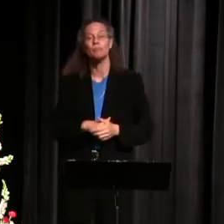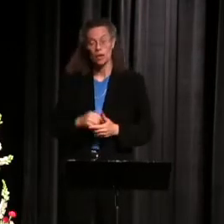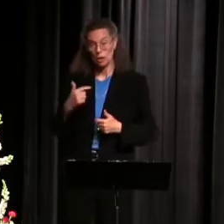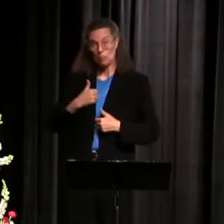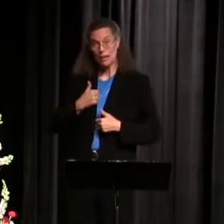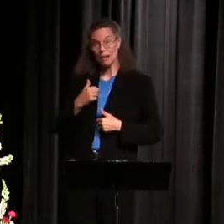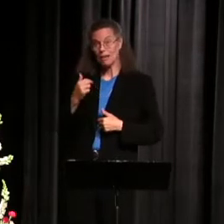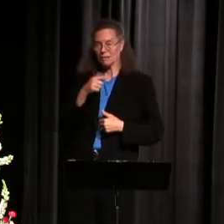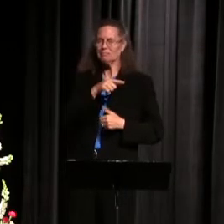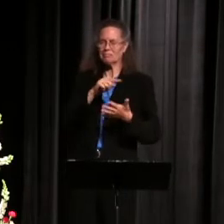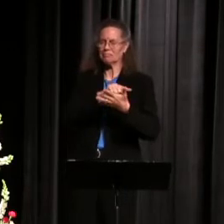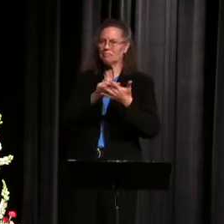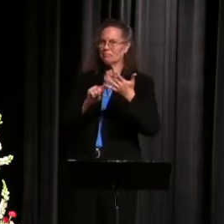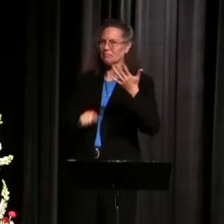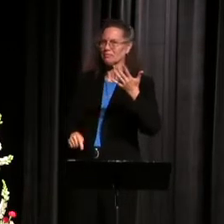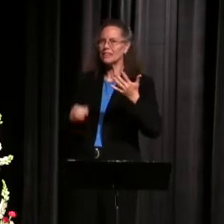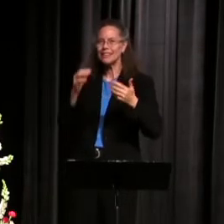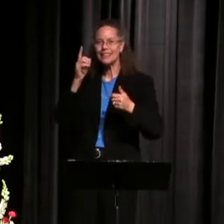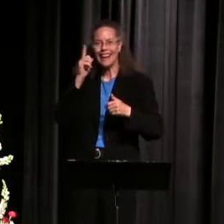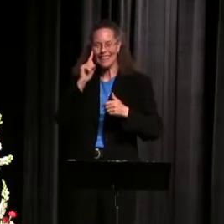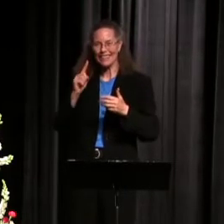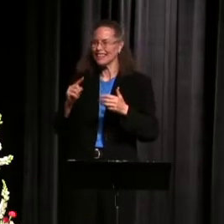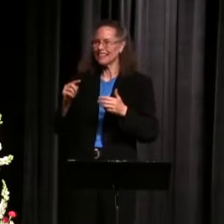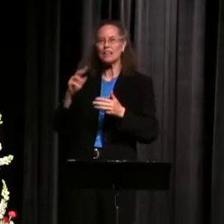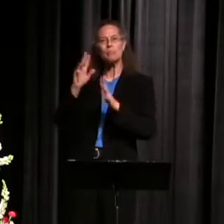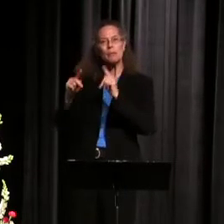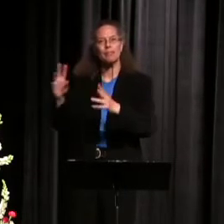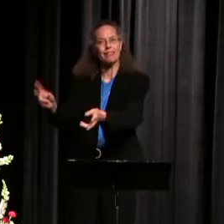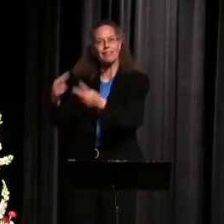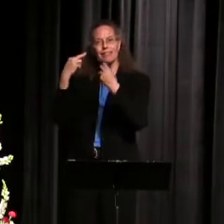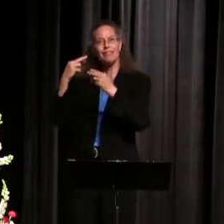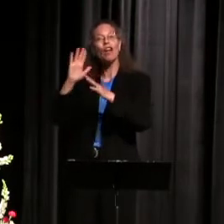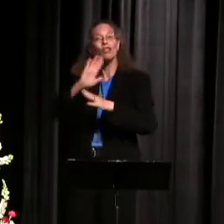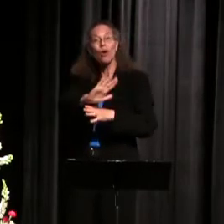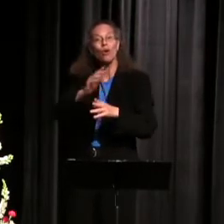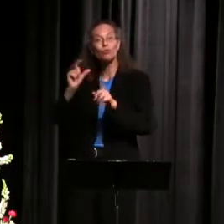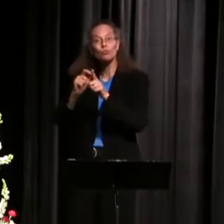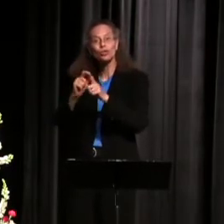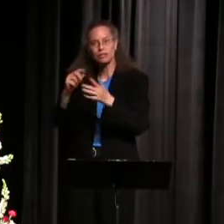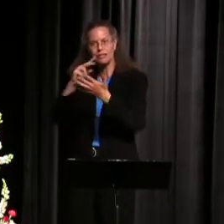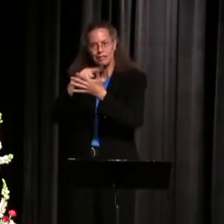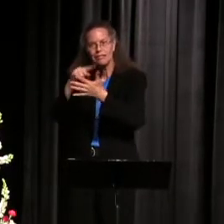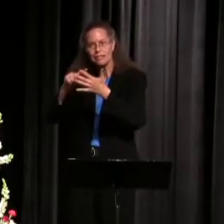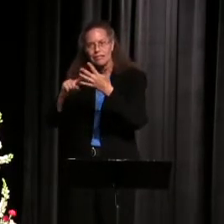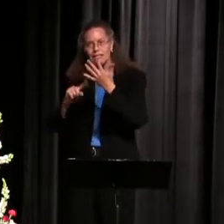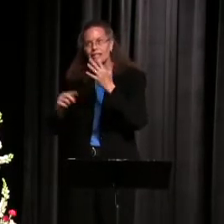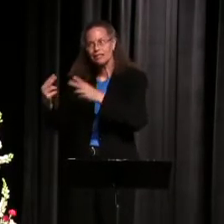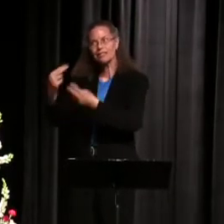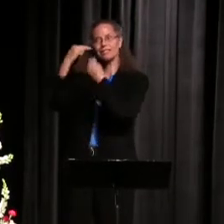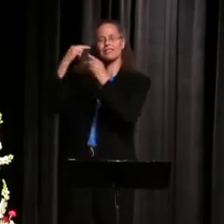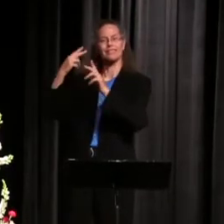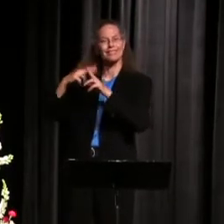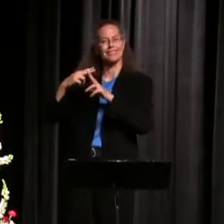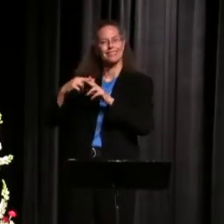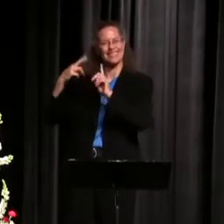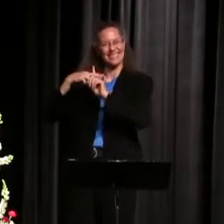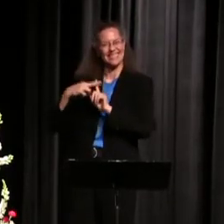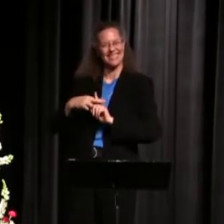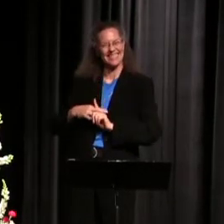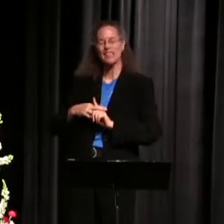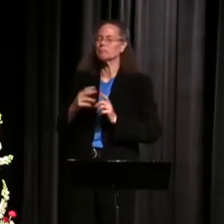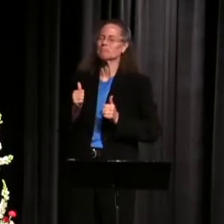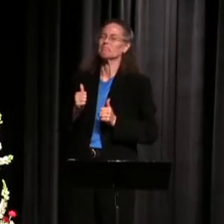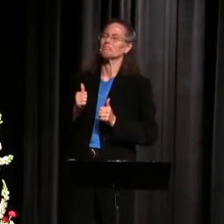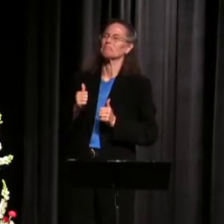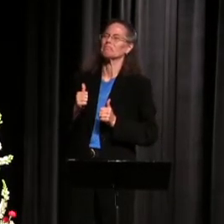I can't think of a better way to be seen as a person by others. On top of that, he is also very successful. Among all of his accomplishments